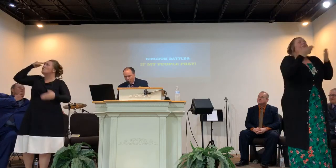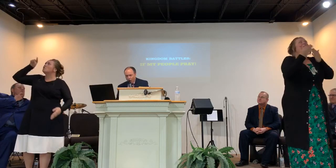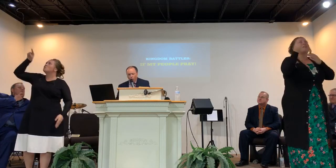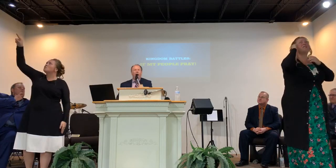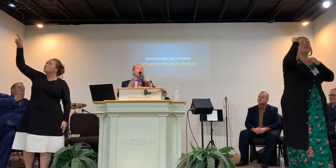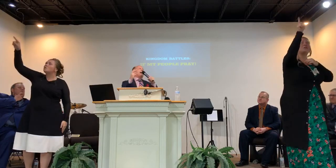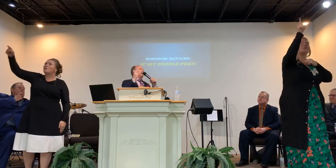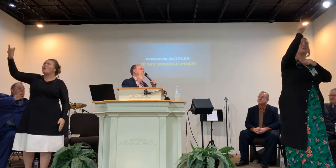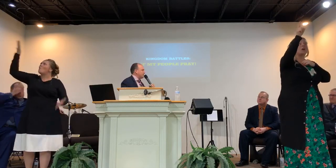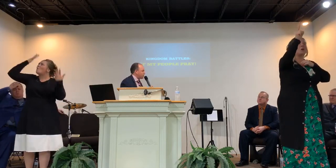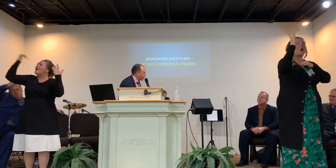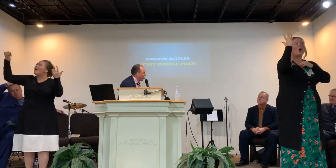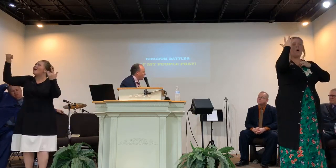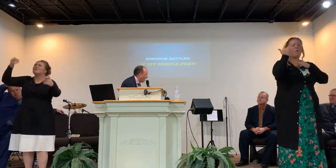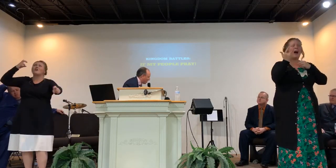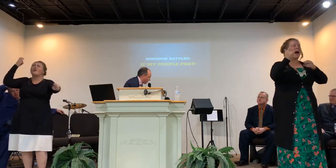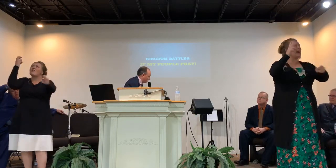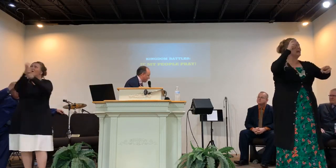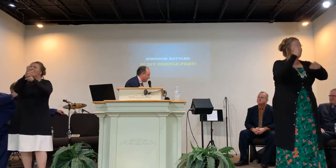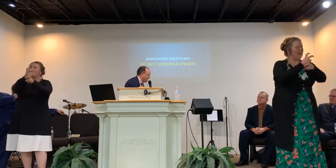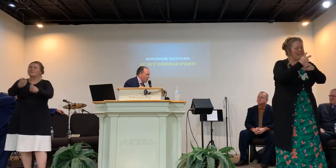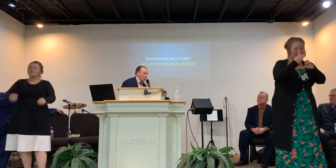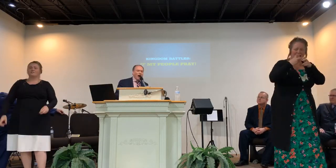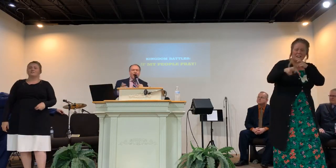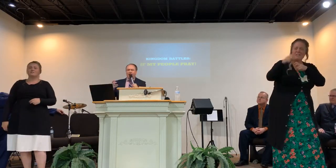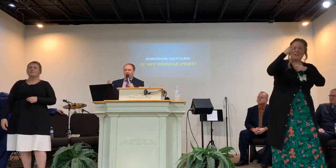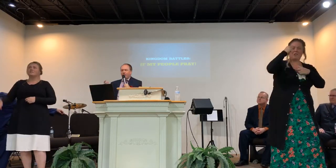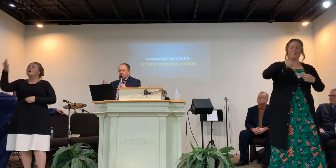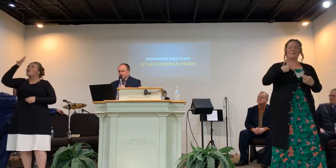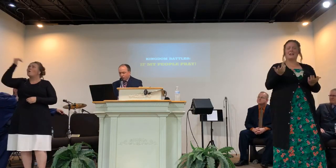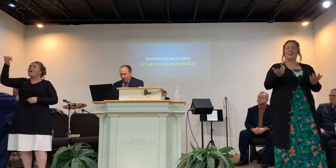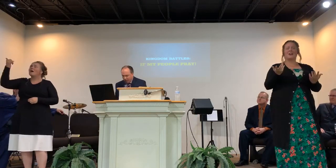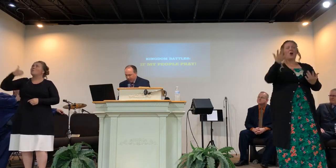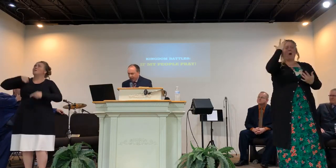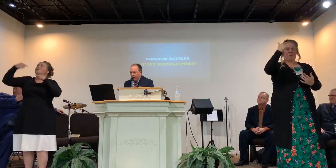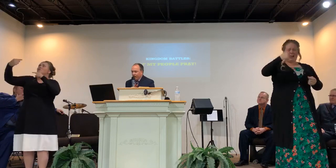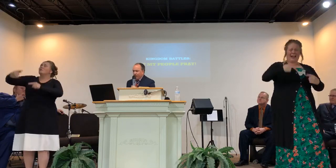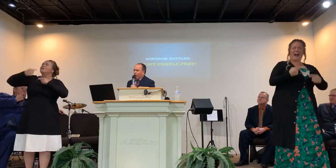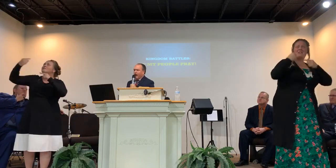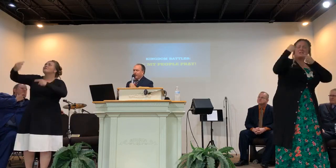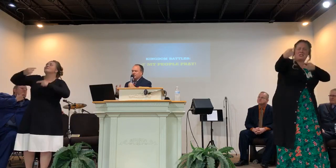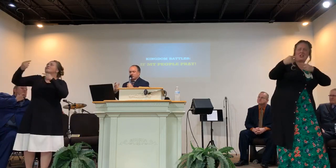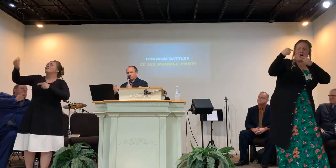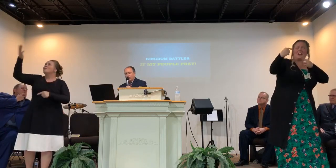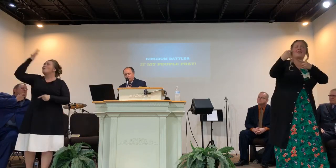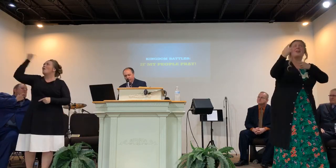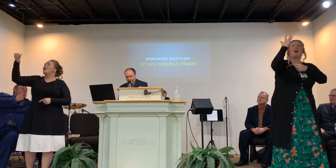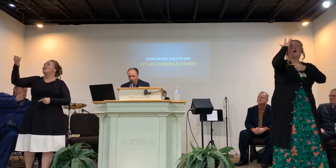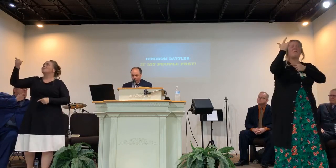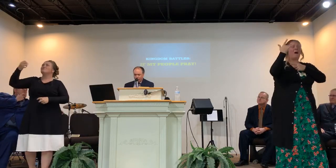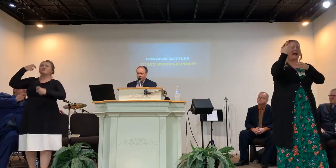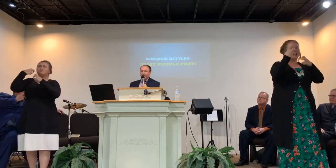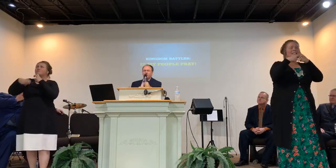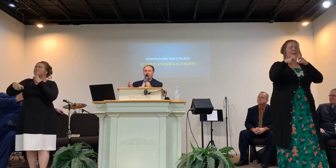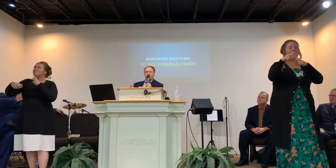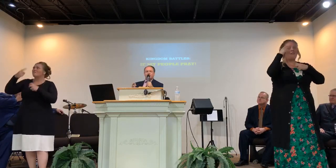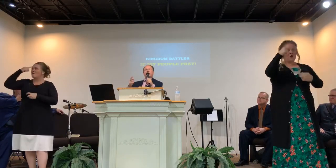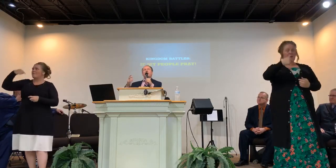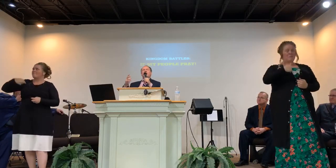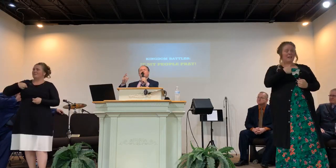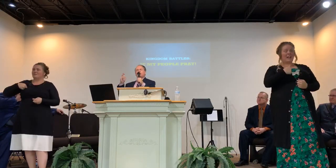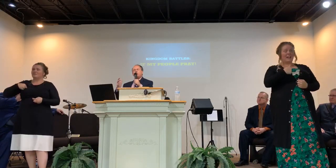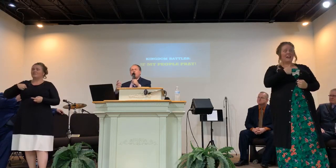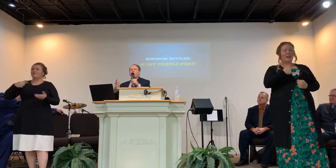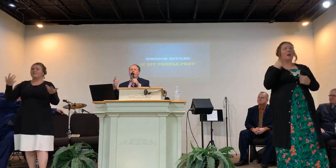you. Why is it so hard? Why am I struggling? And why is it so difficult for me